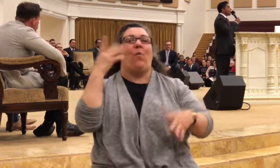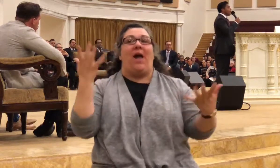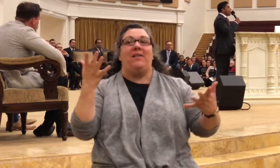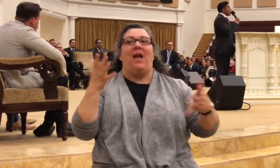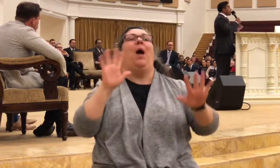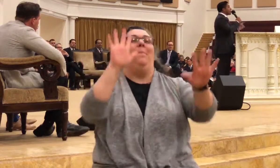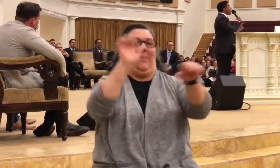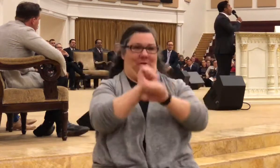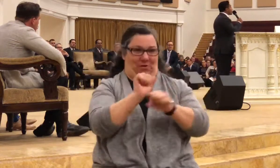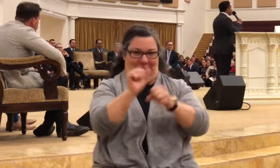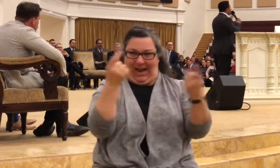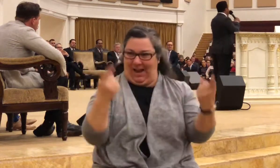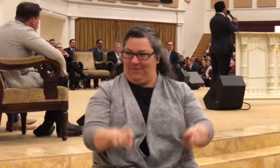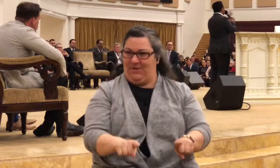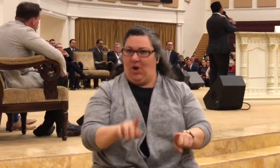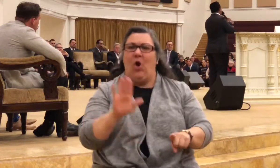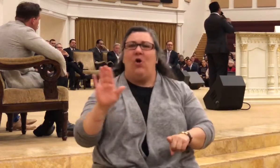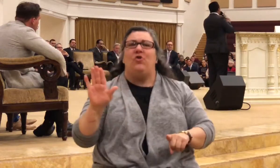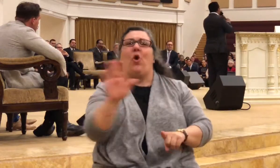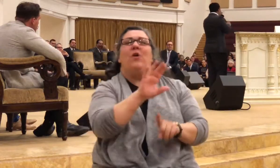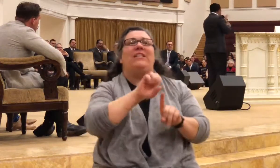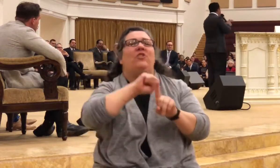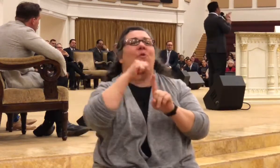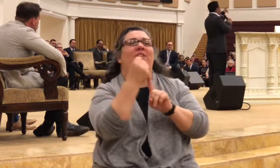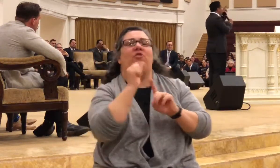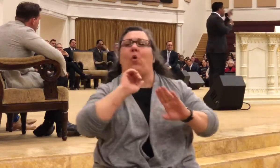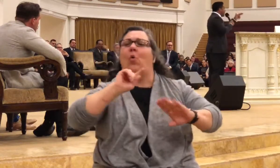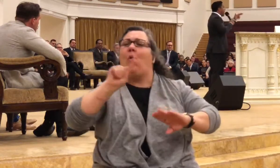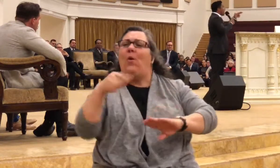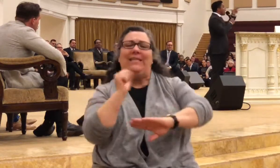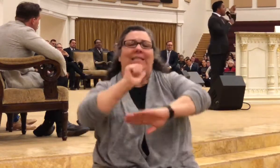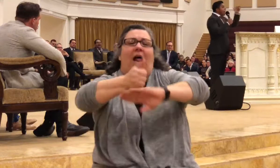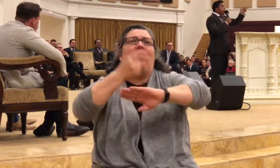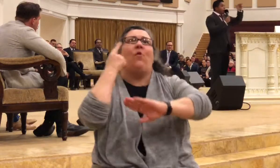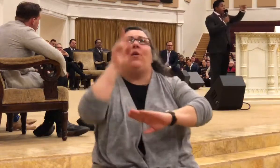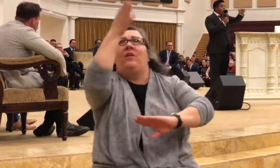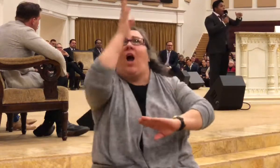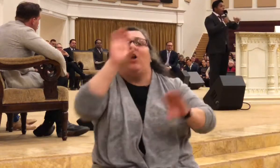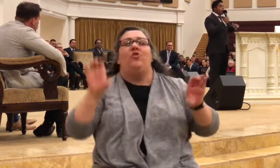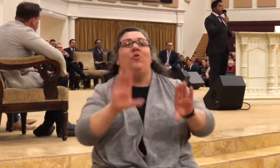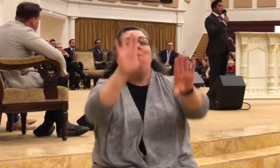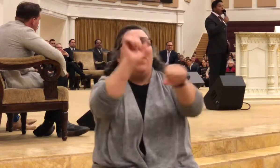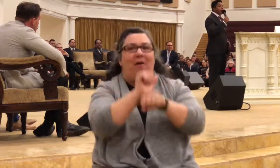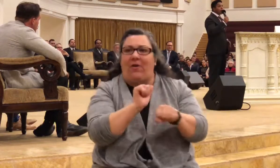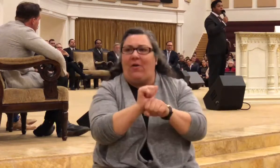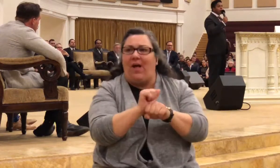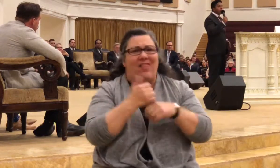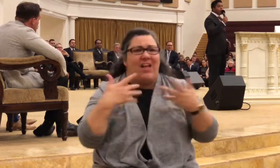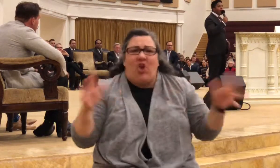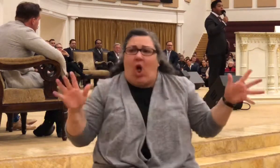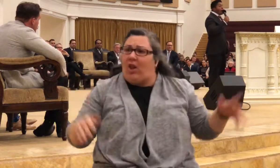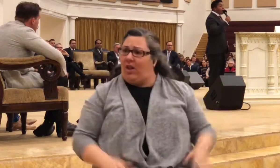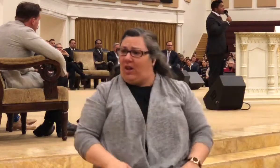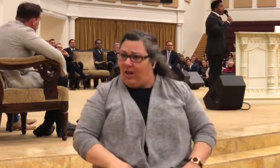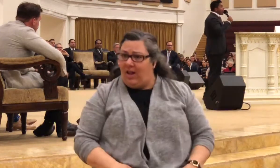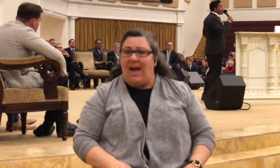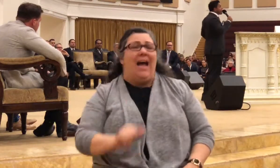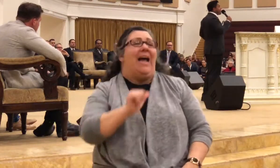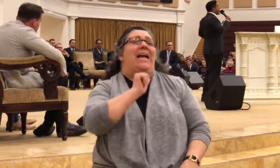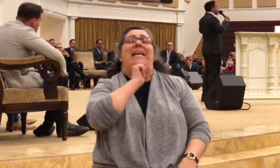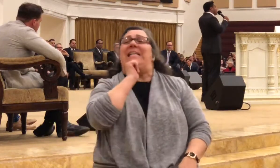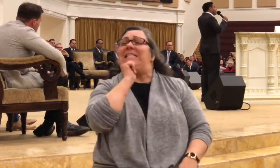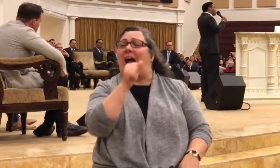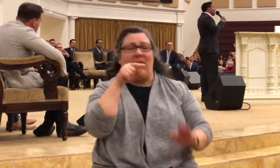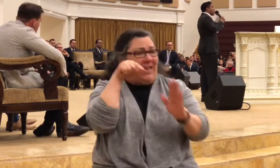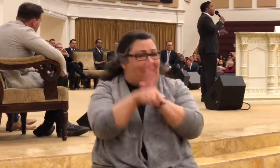life. Your situation is only a setup for the miracle of God in your life. That's all it is here today. It's not